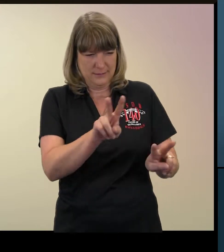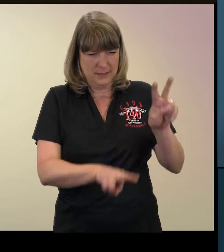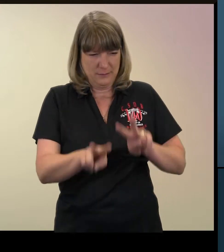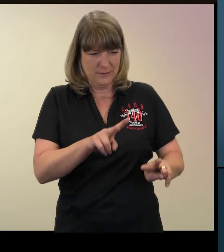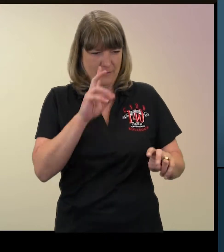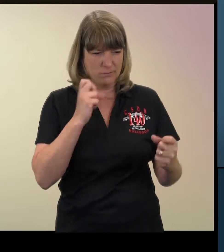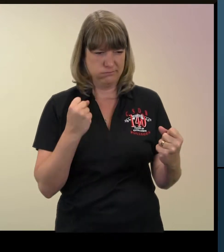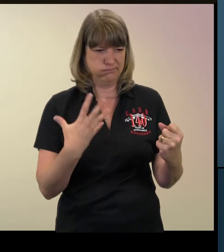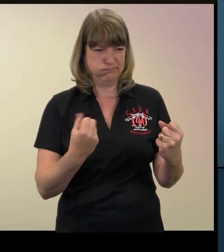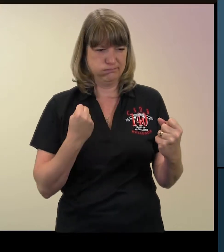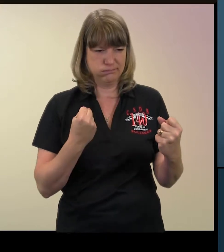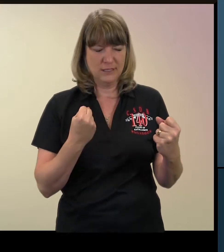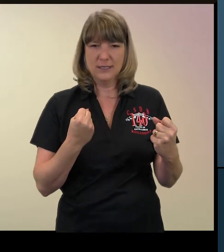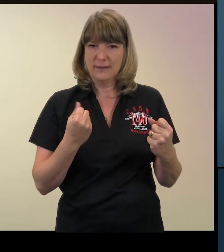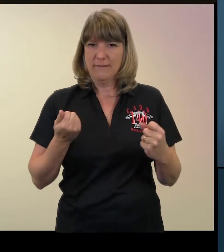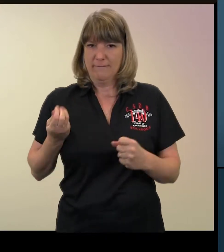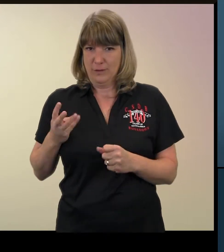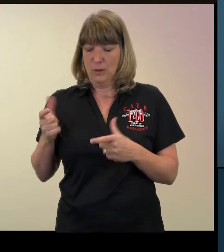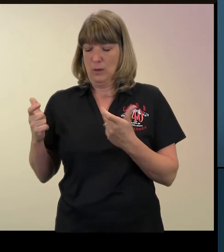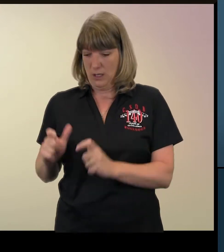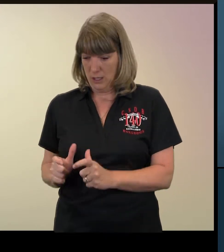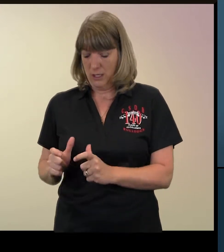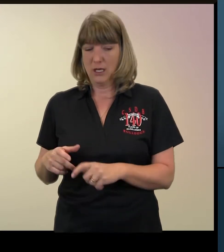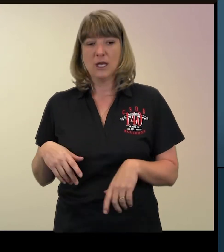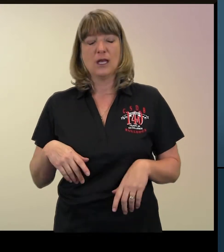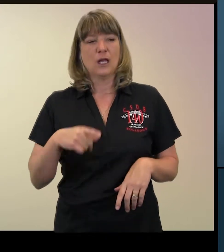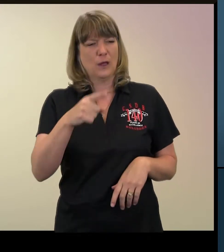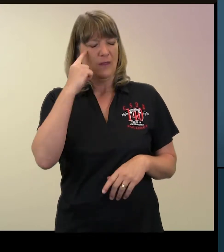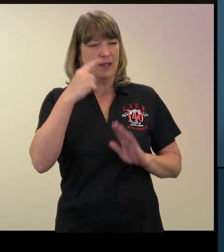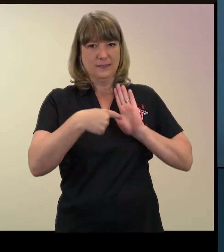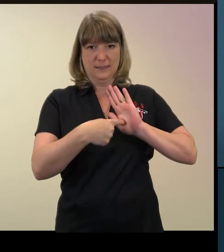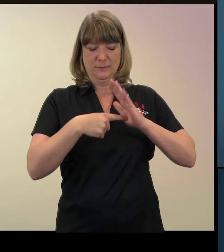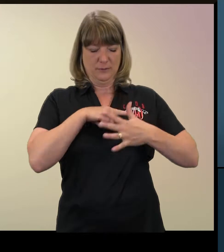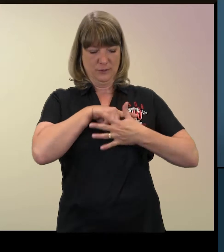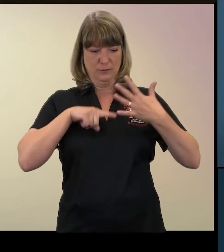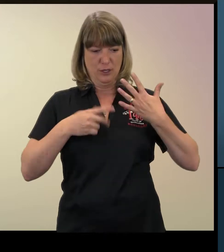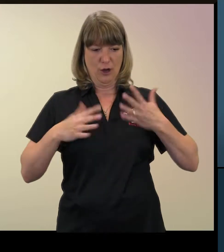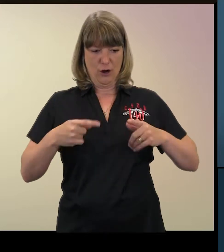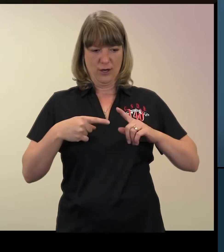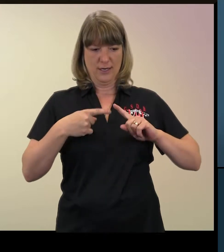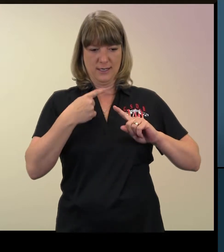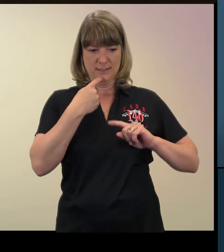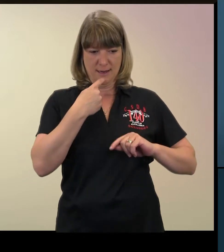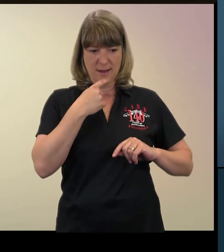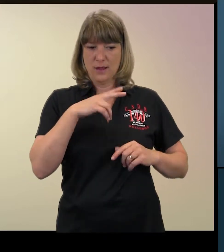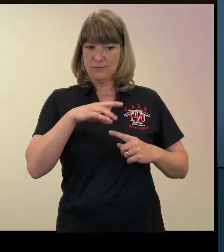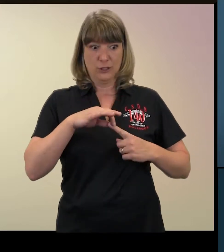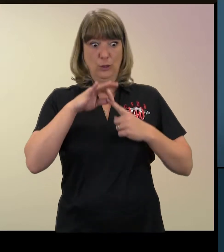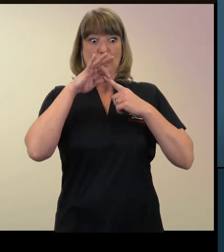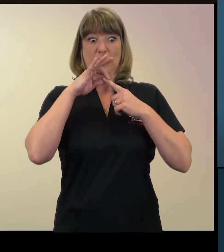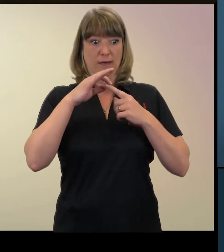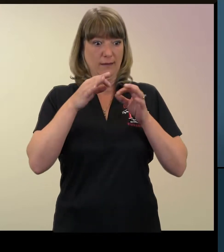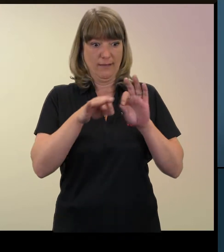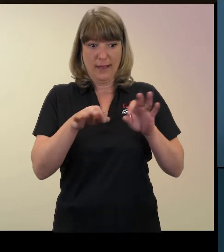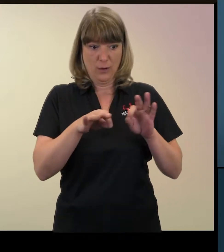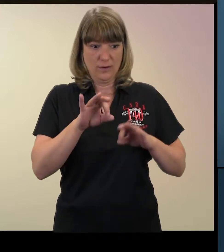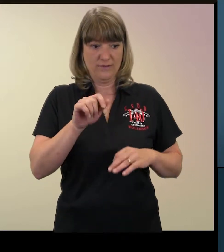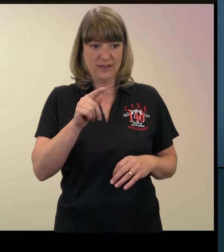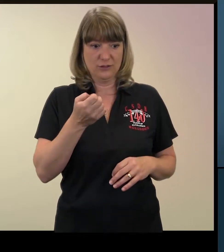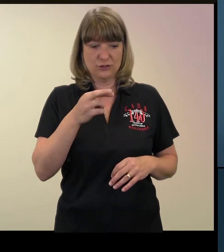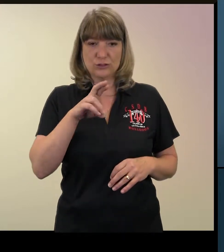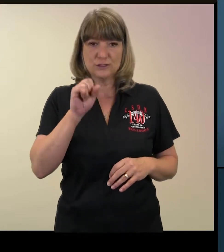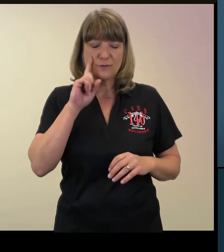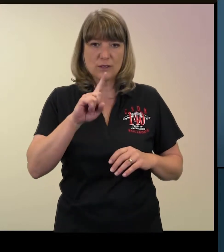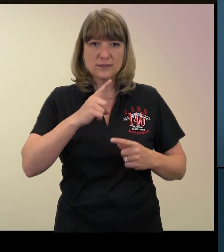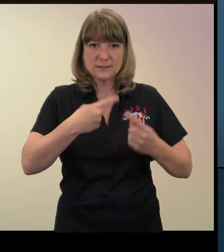sign modality. And when you think about the symptoms that we talked about that are unique language features in sign language, if